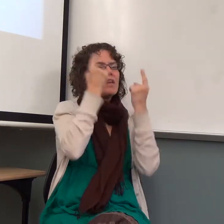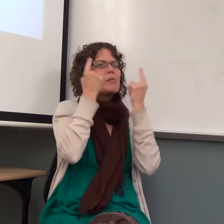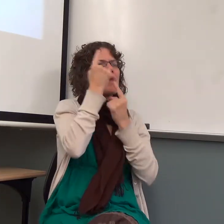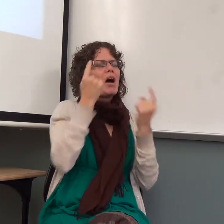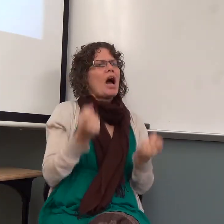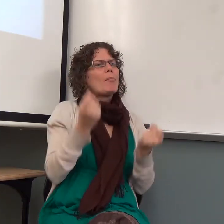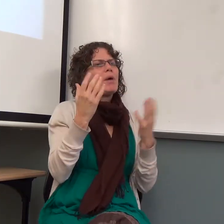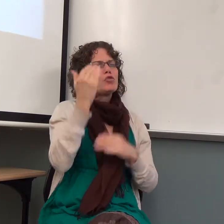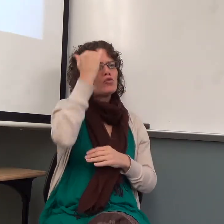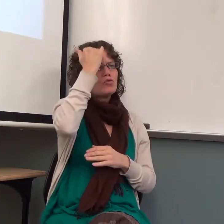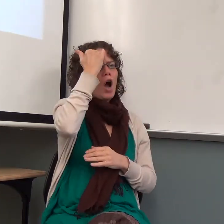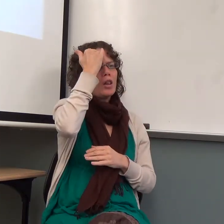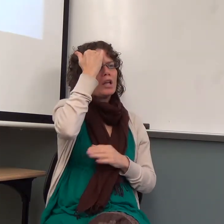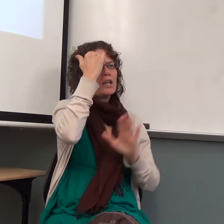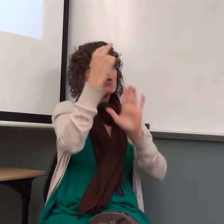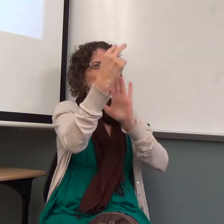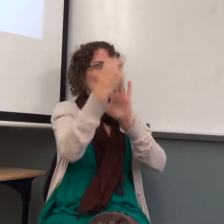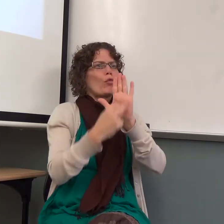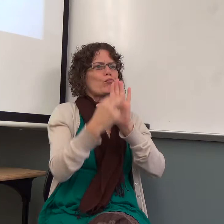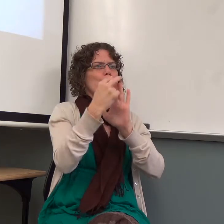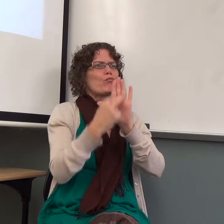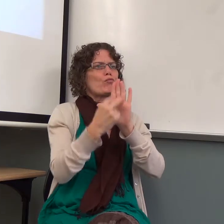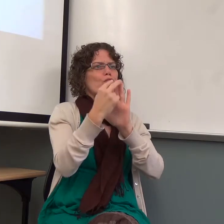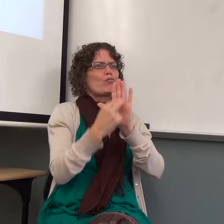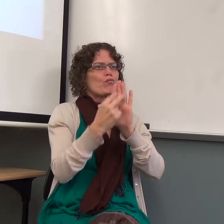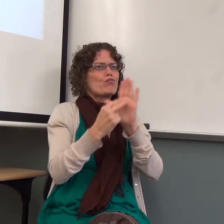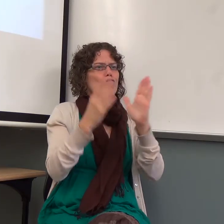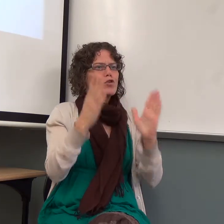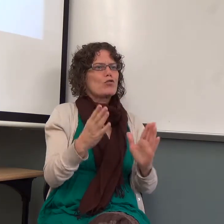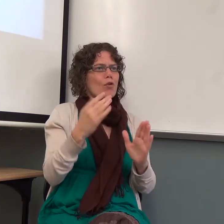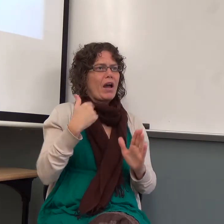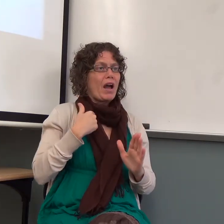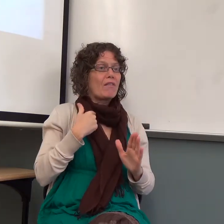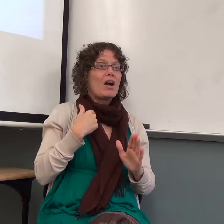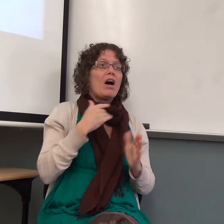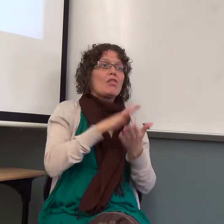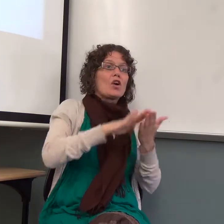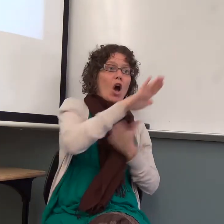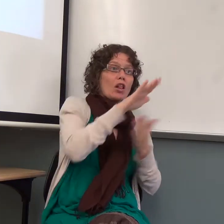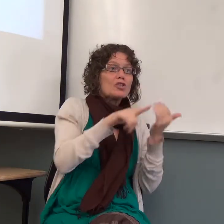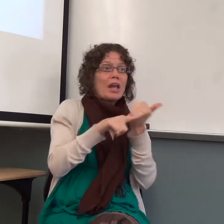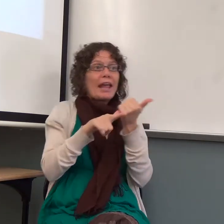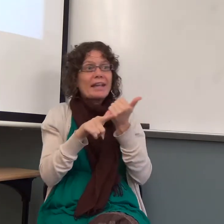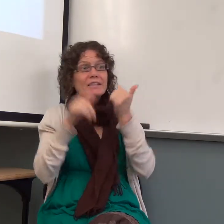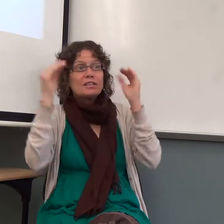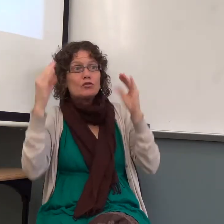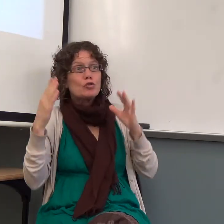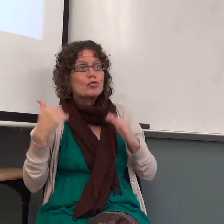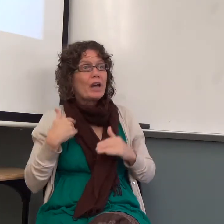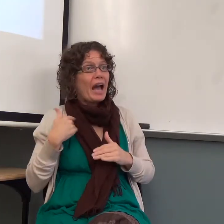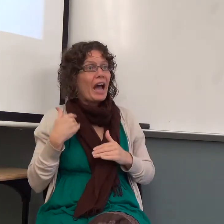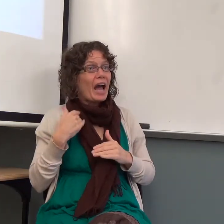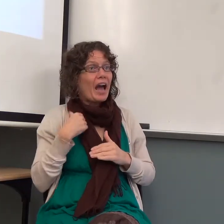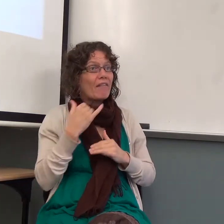they have. Do the college students in this class, the aides and the teacher, have as much knowledge as everybody